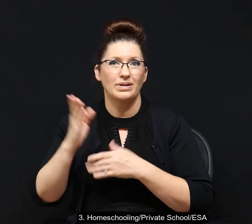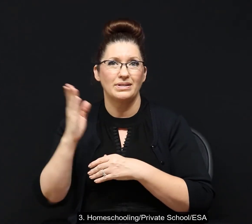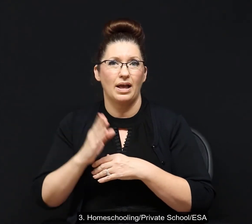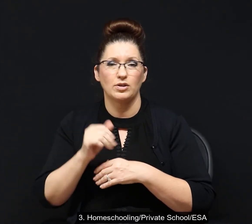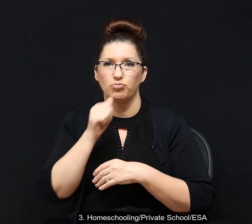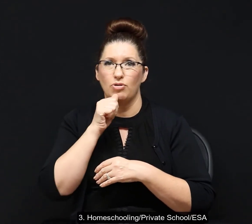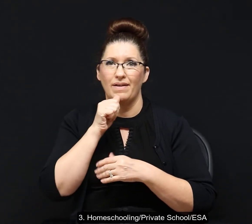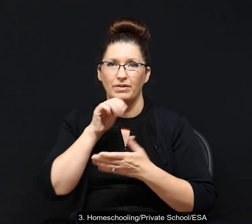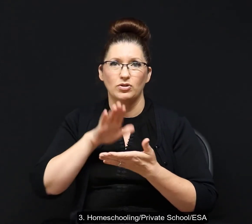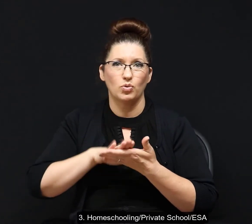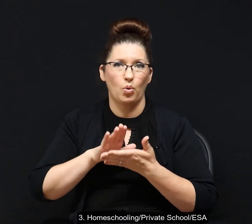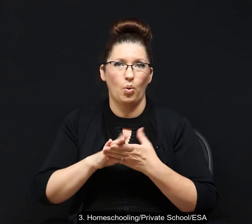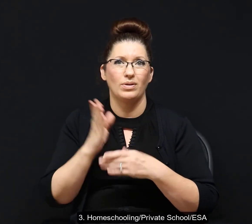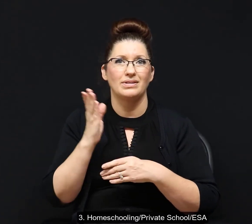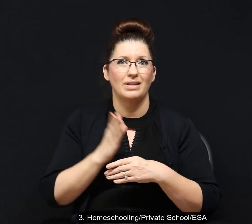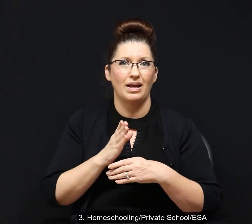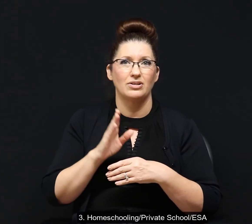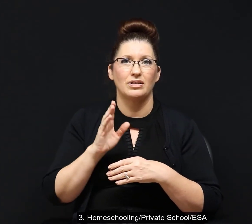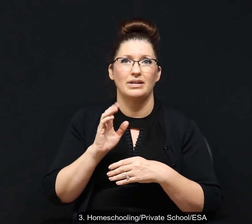school, or ESA.